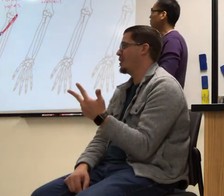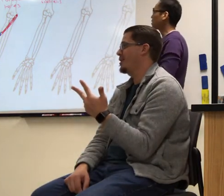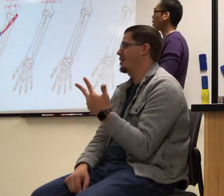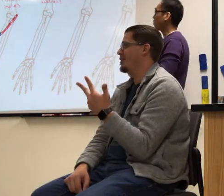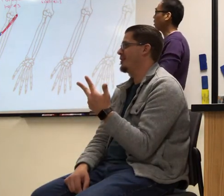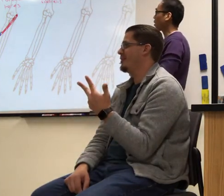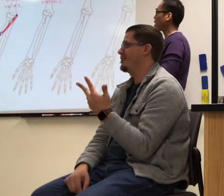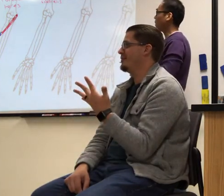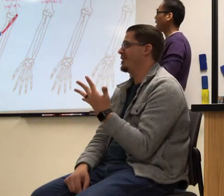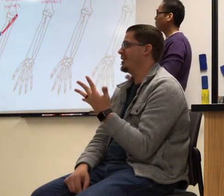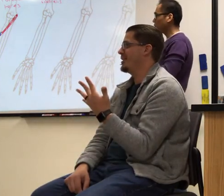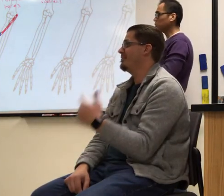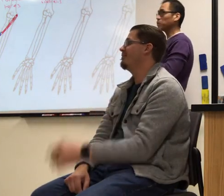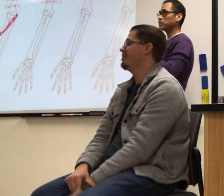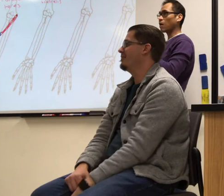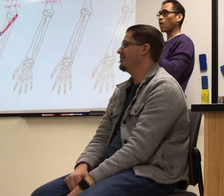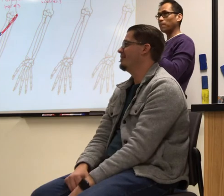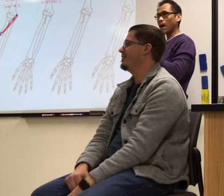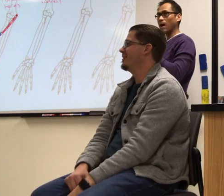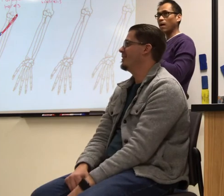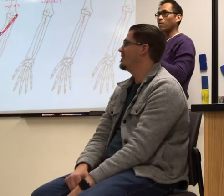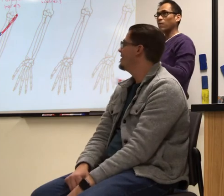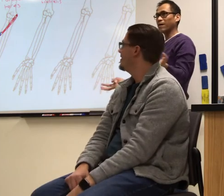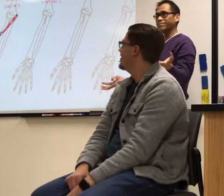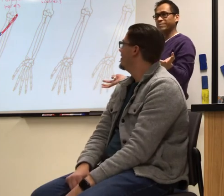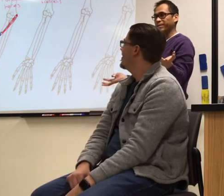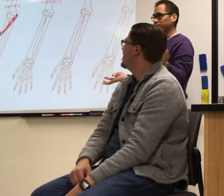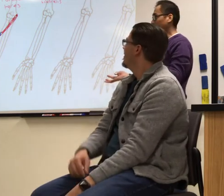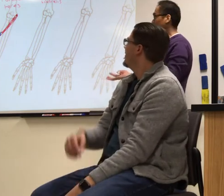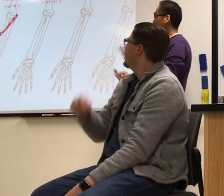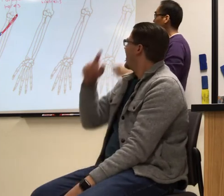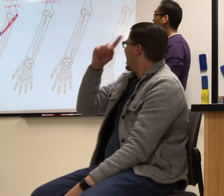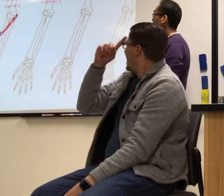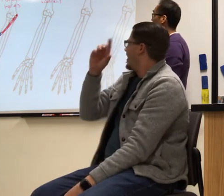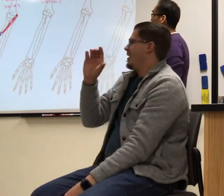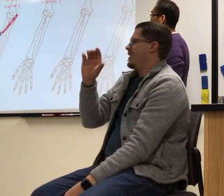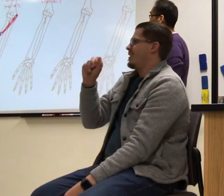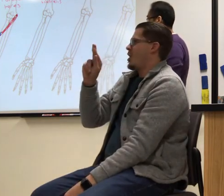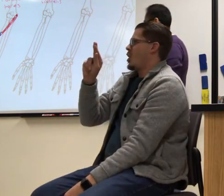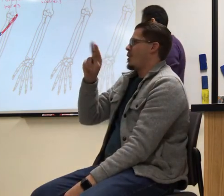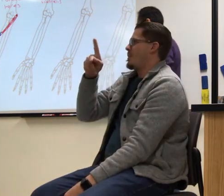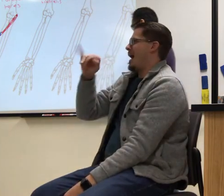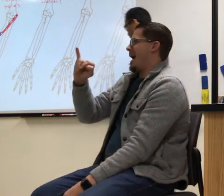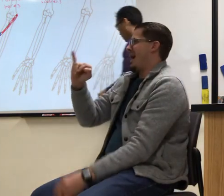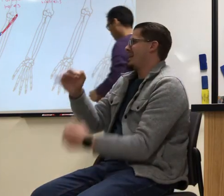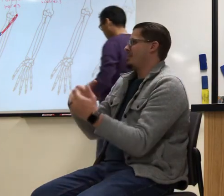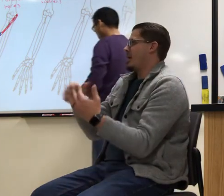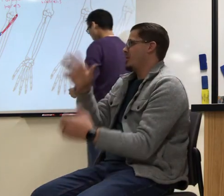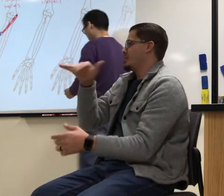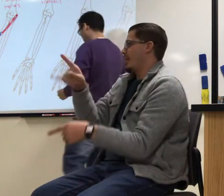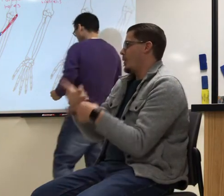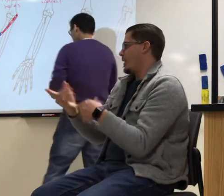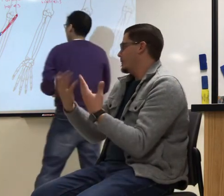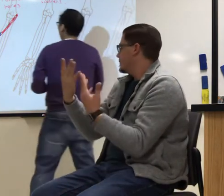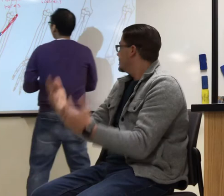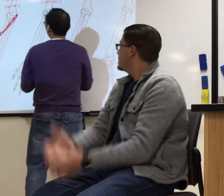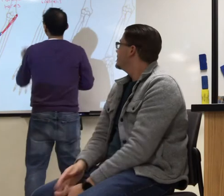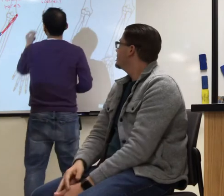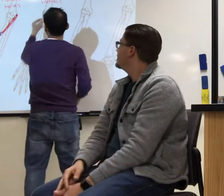I'm not sure if it's carpi or carpi. I'm pretty sure it's carpi, although it doesn't matter. Spell it right, right? That's what